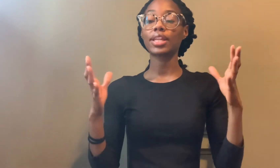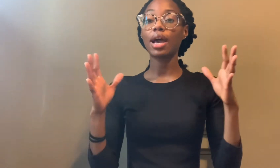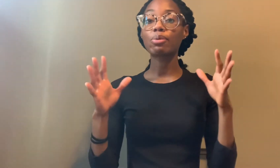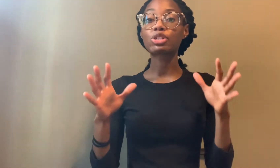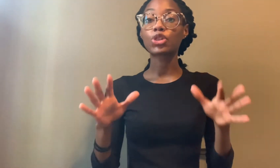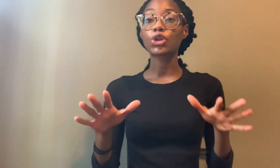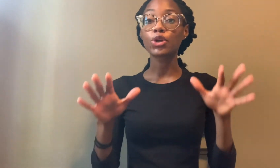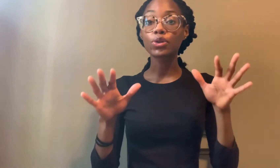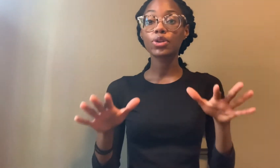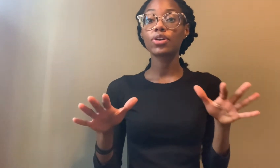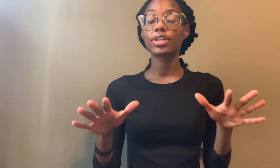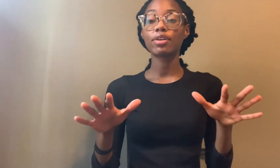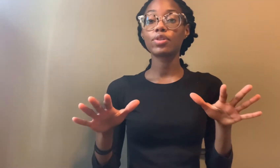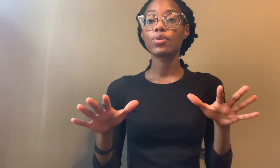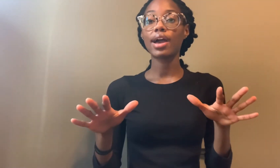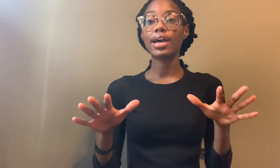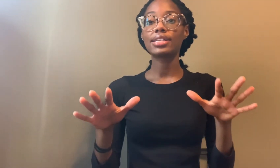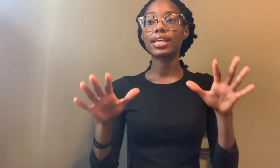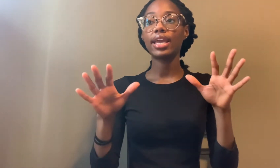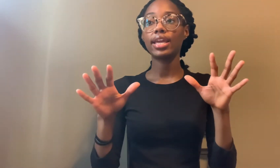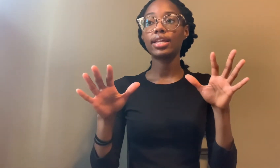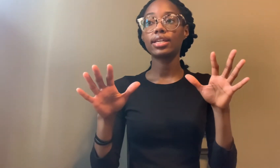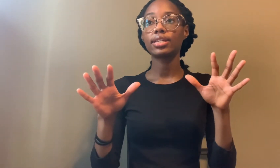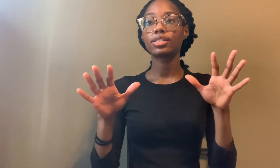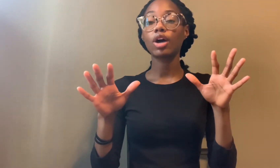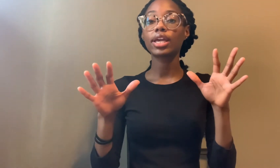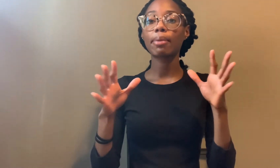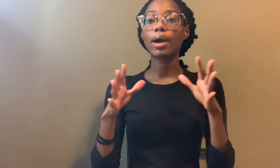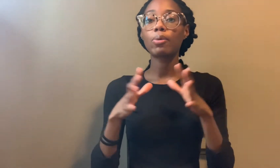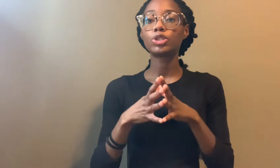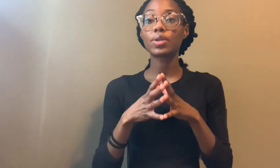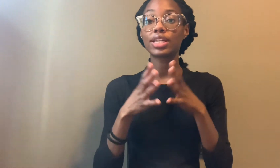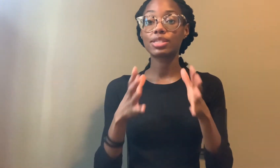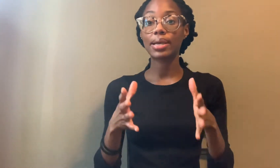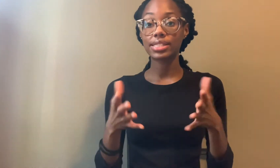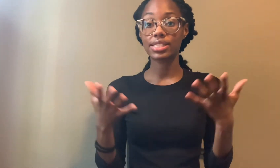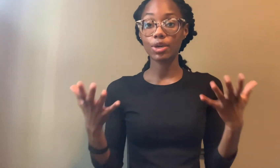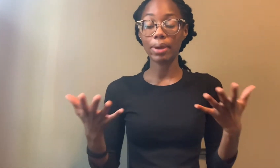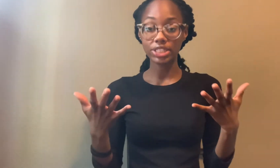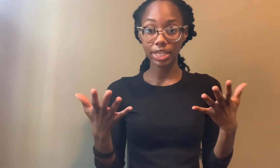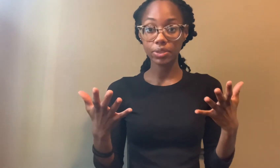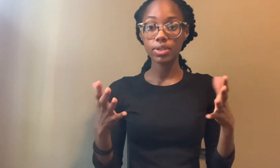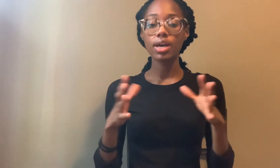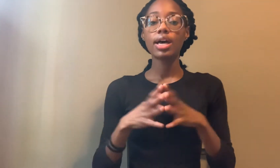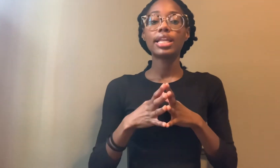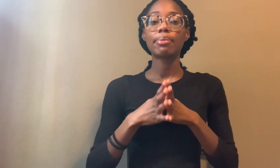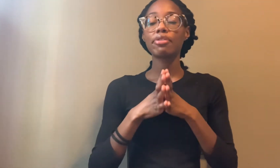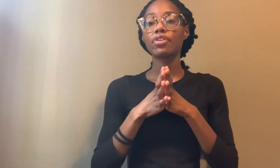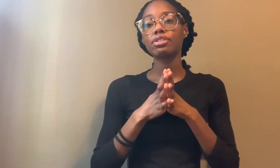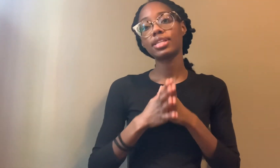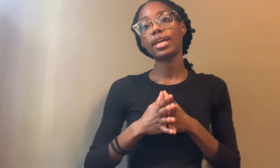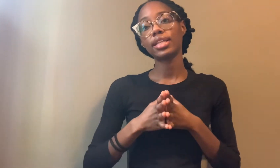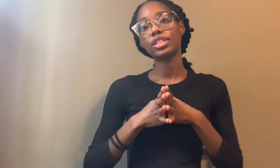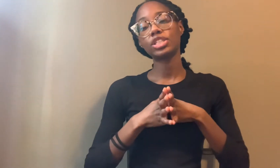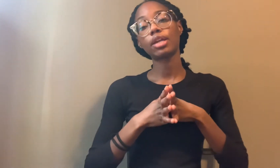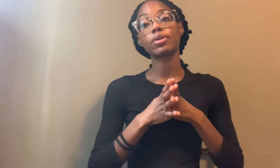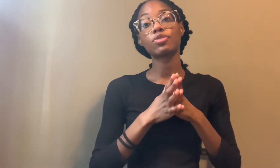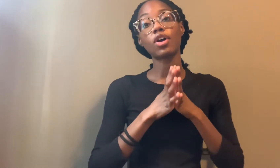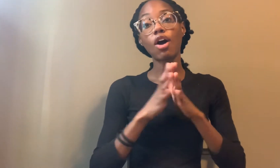was thorough enough with you guys in talking about what you can expect to see on my channel. Let me first say that this channel is for all